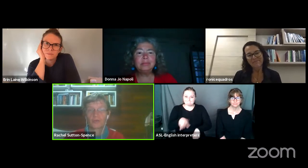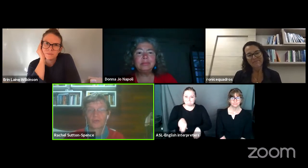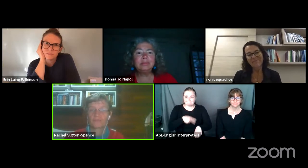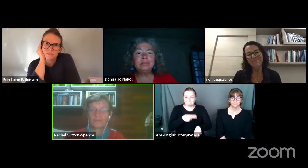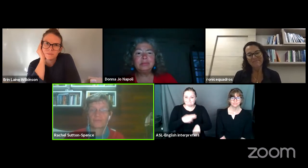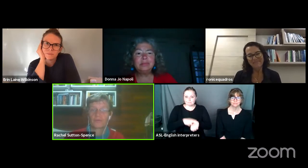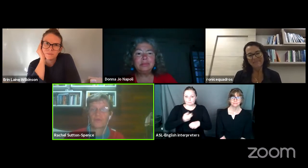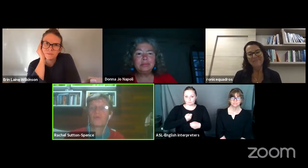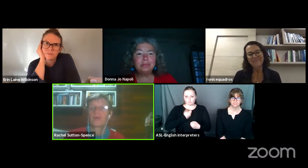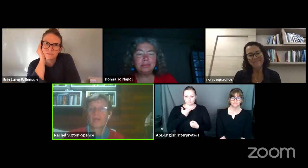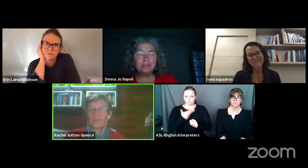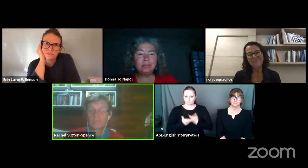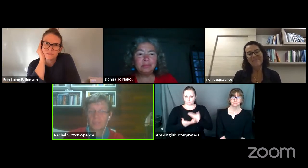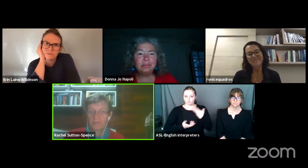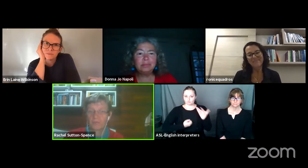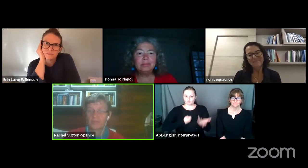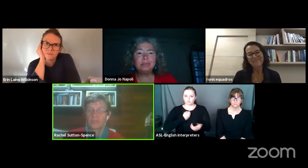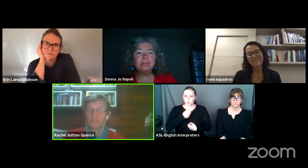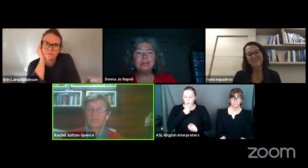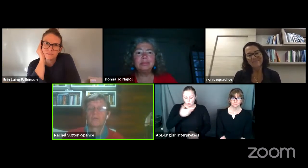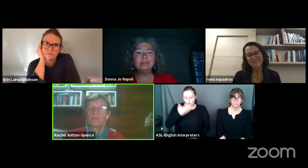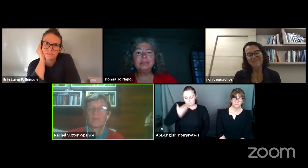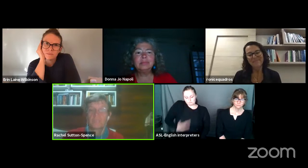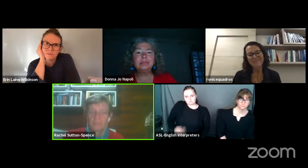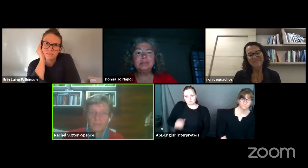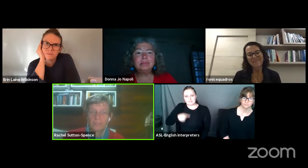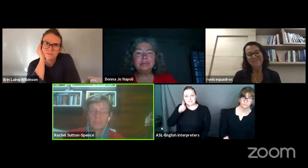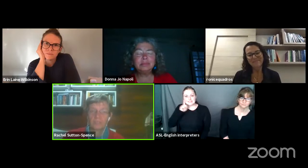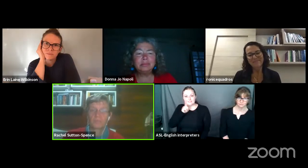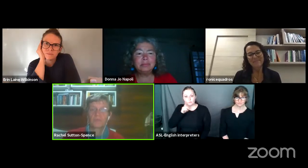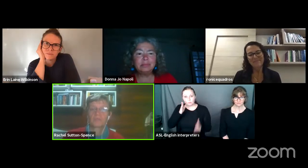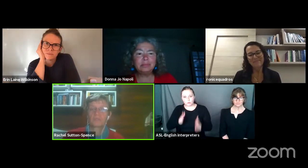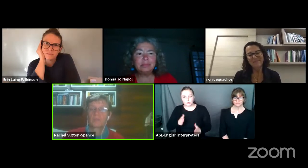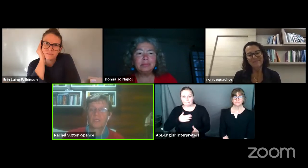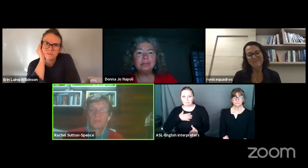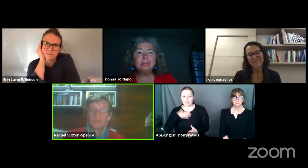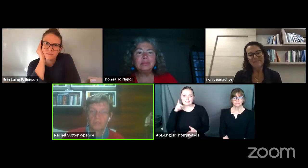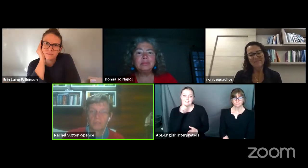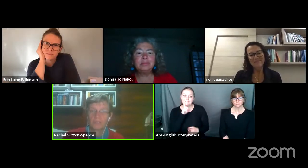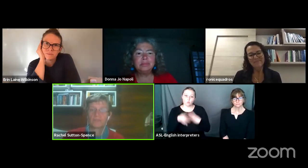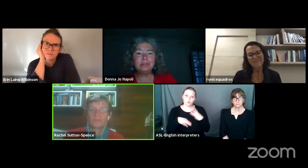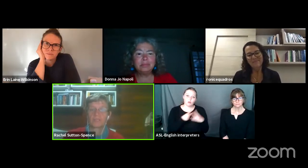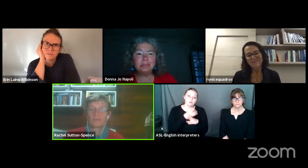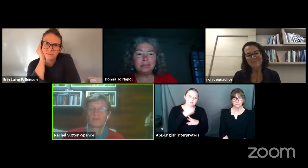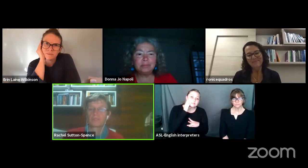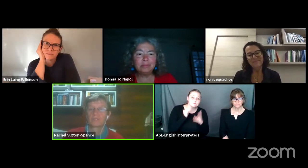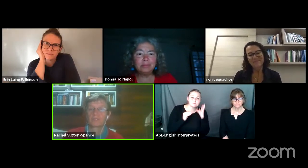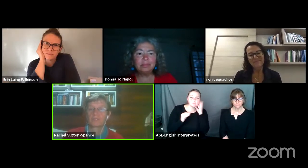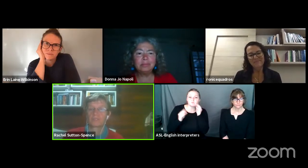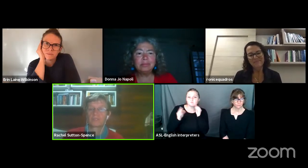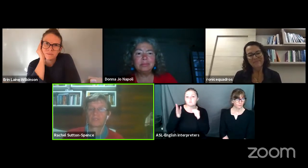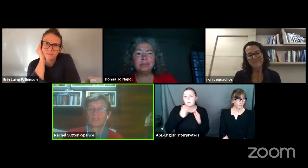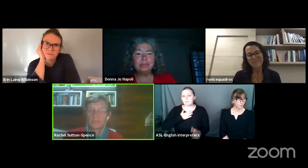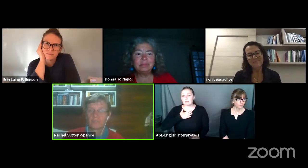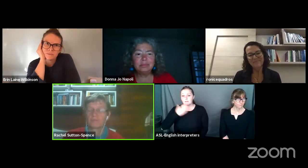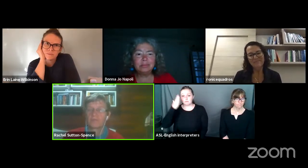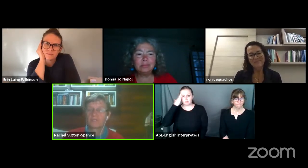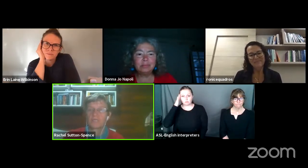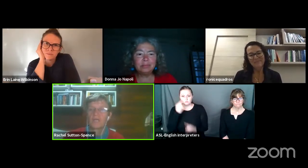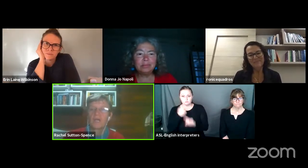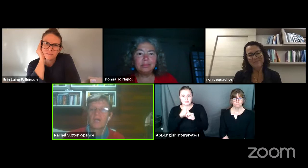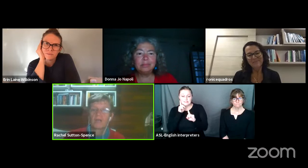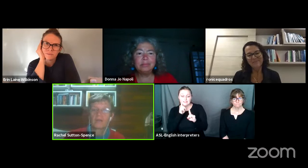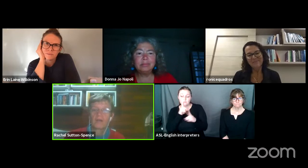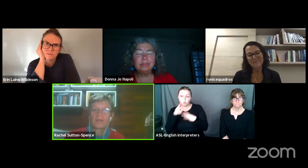expression of who I am as a deaf person, my deaf world experience, my knowledge of the deaf world, how I feel about the deaf